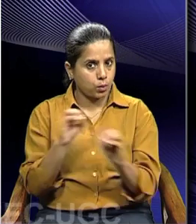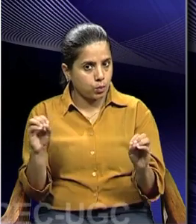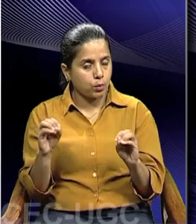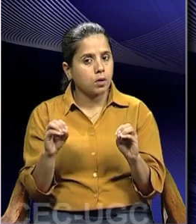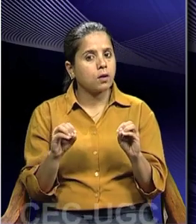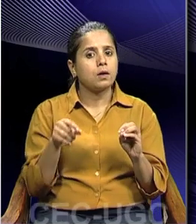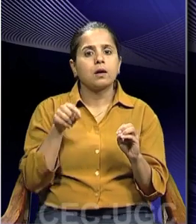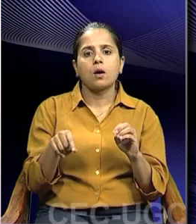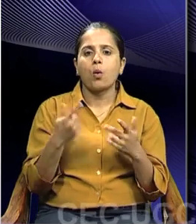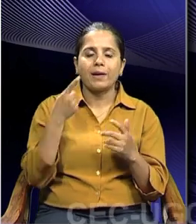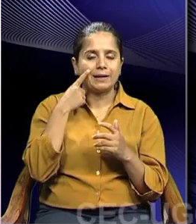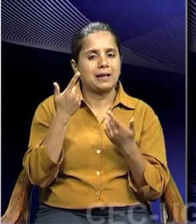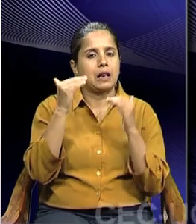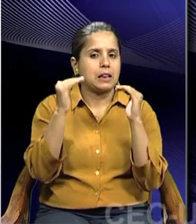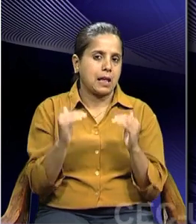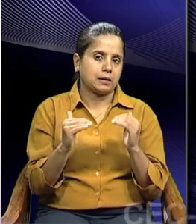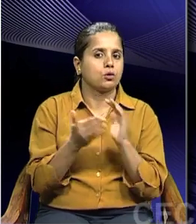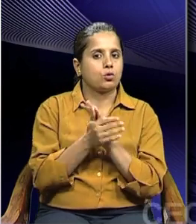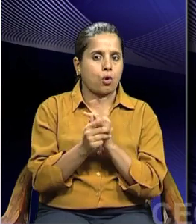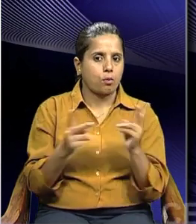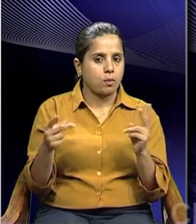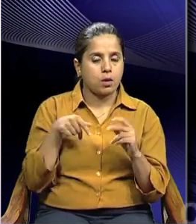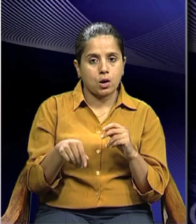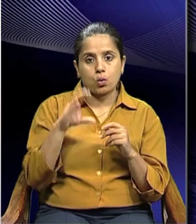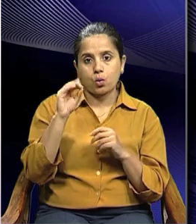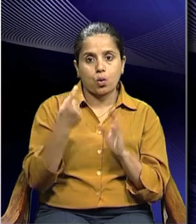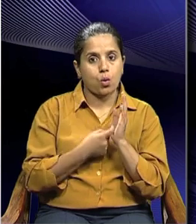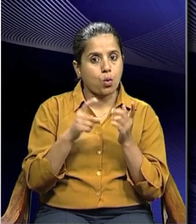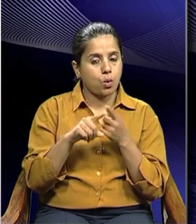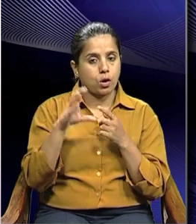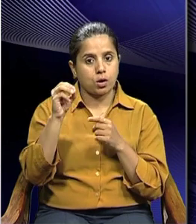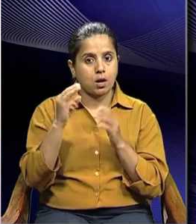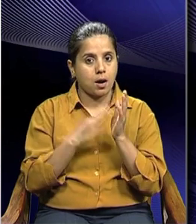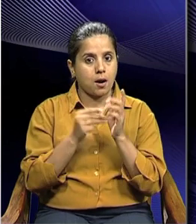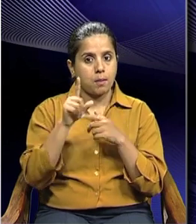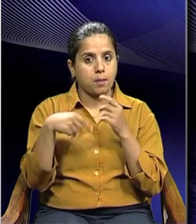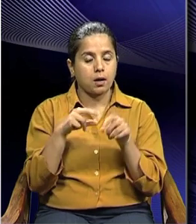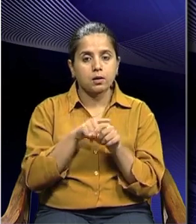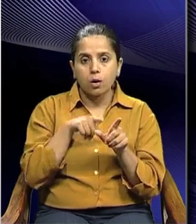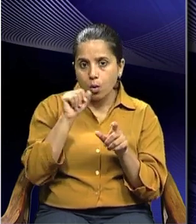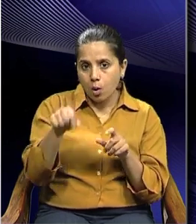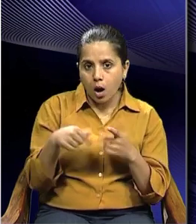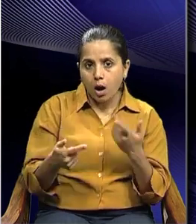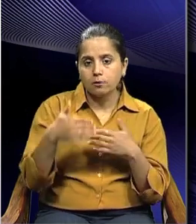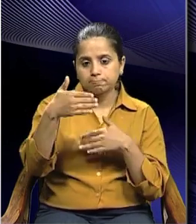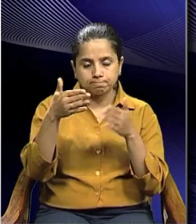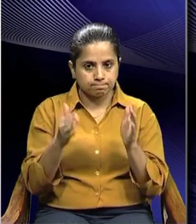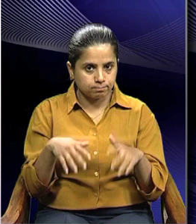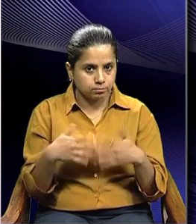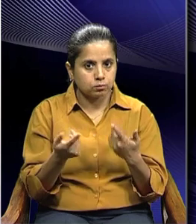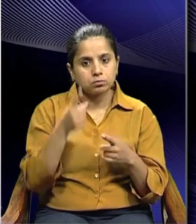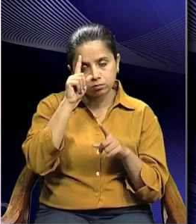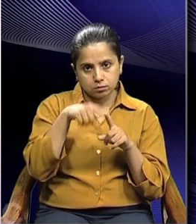and incompetencies. Core competencies basically identify the packages or bundles of expertise,